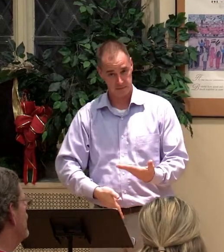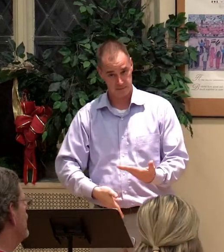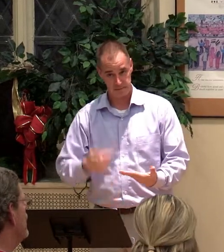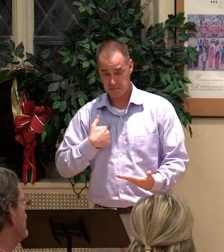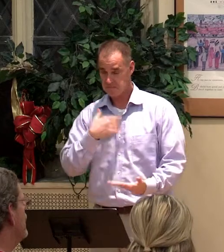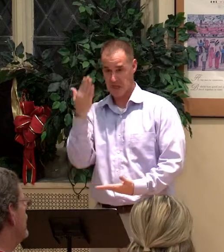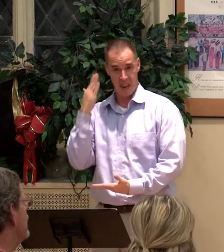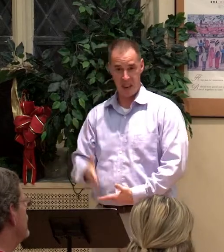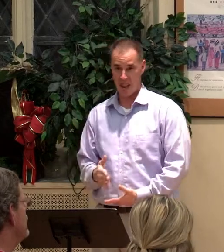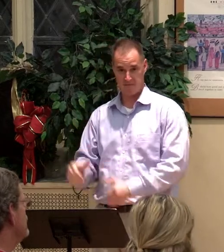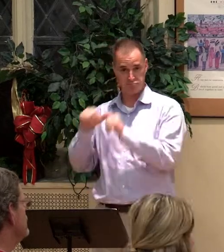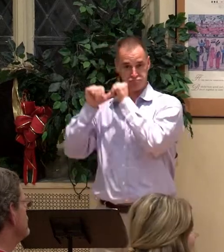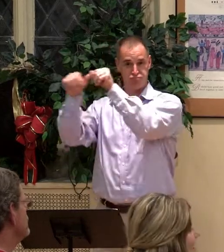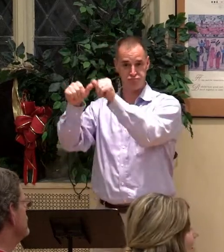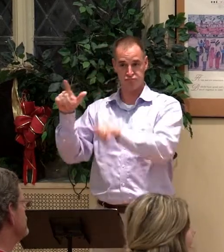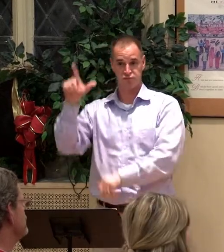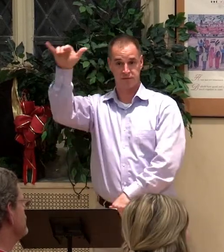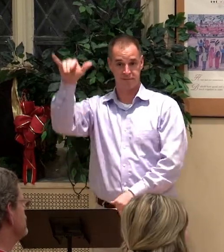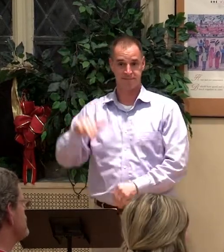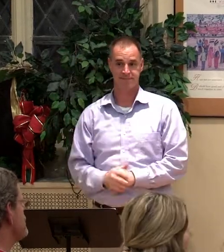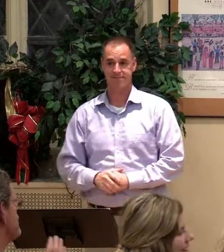will. Thank you.